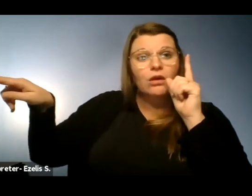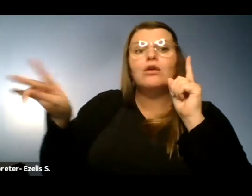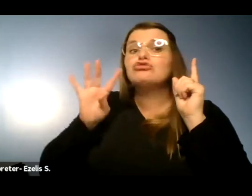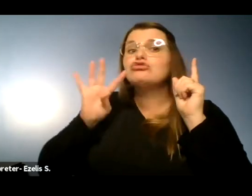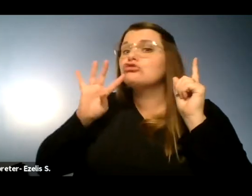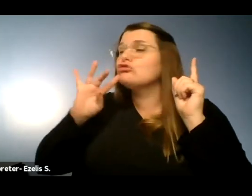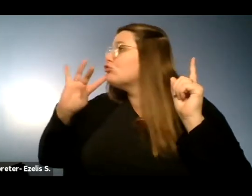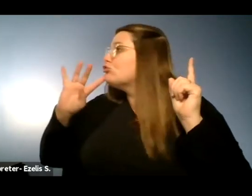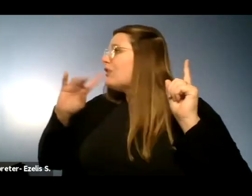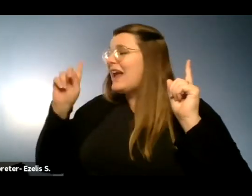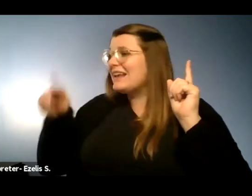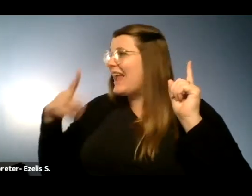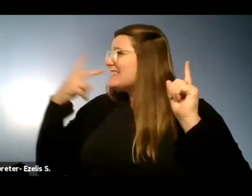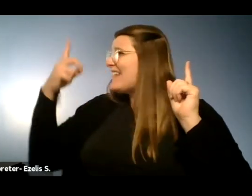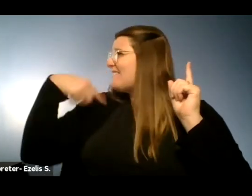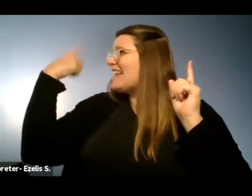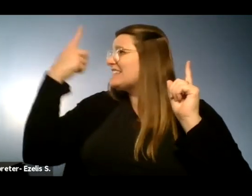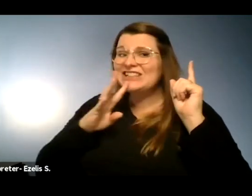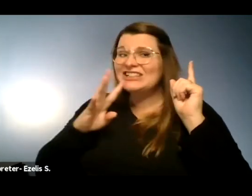Skylar can't see his face.